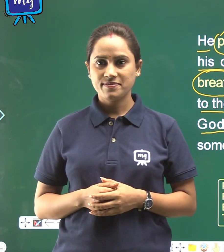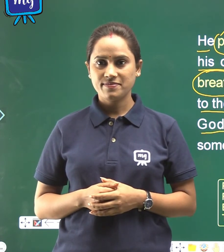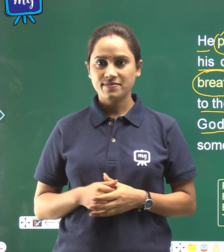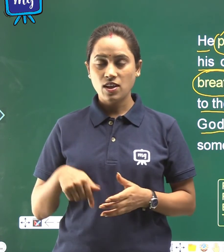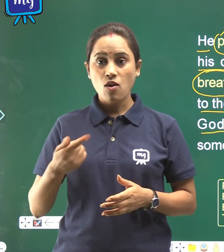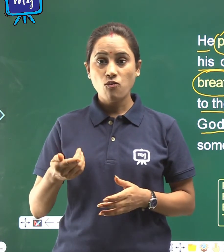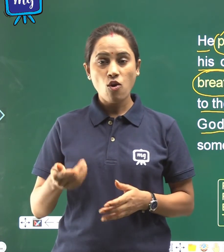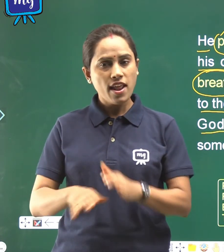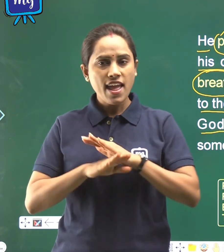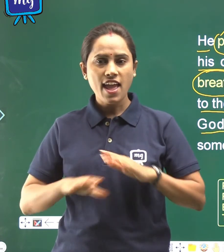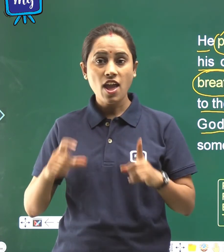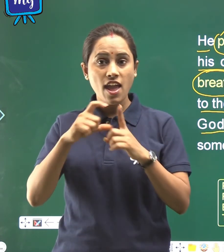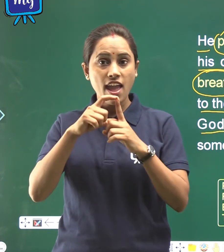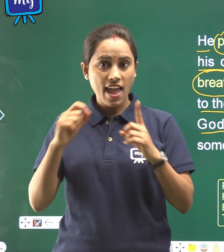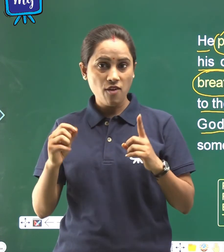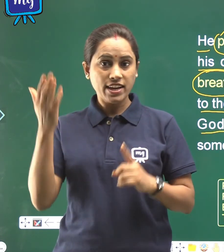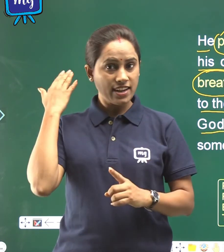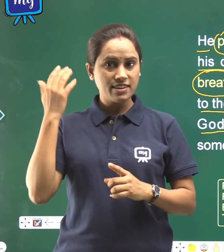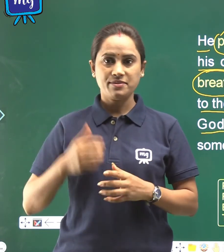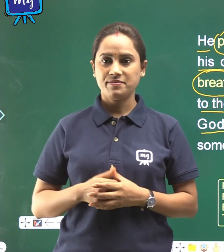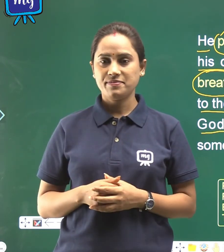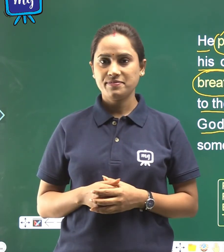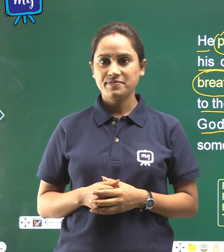for having done